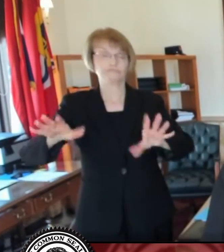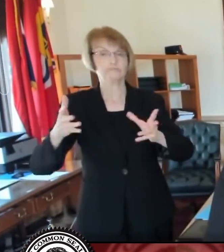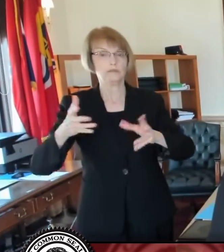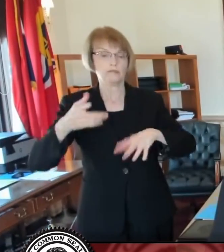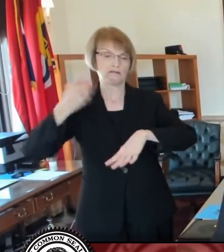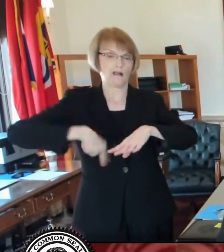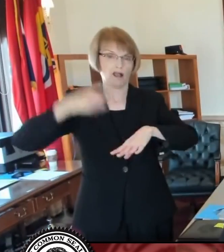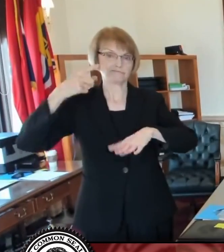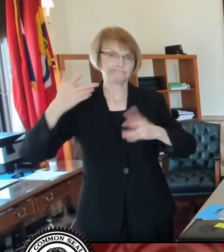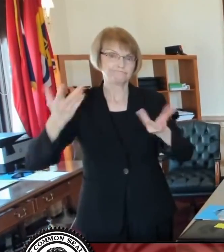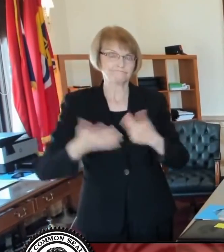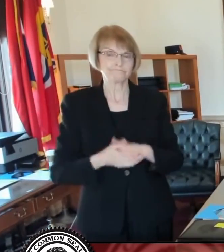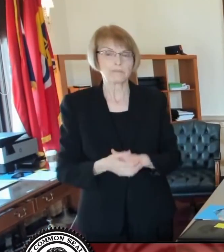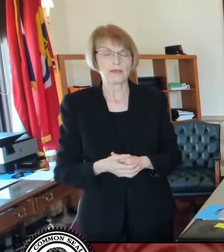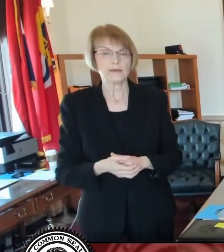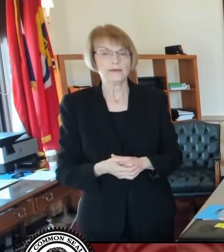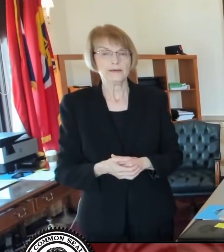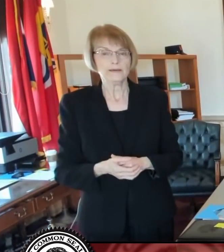So